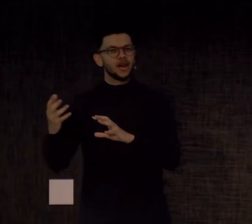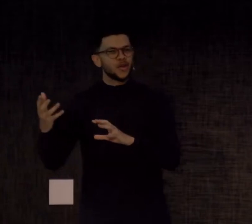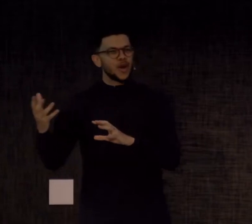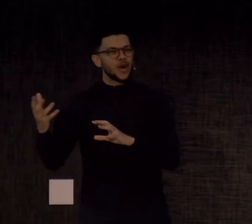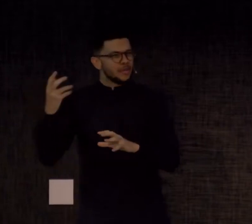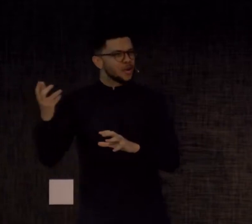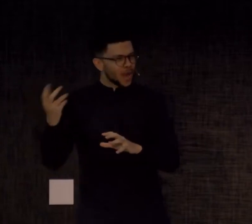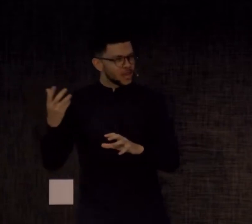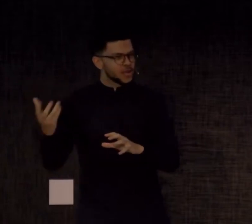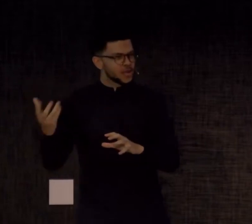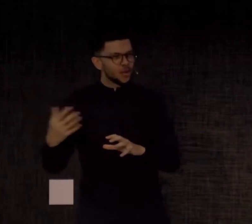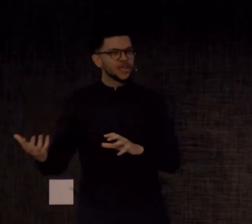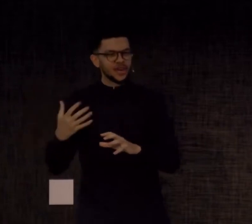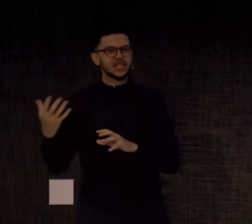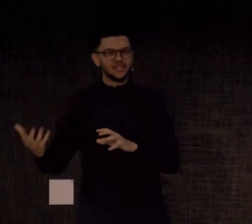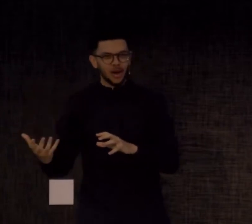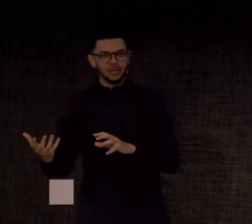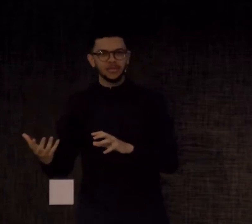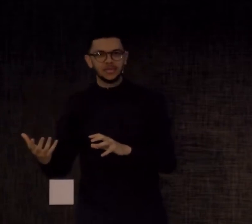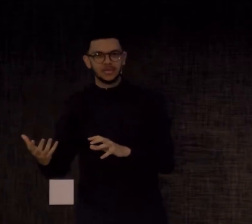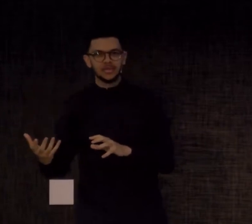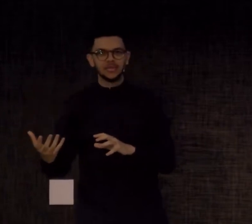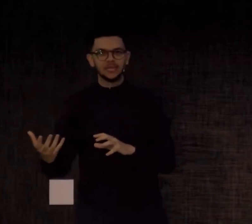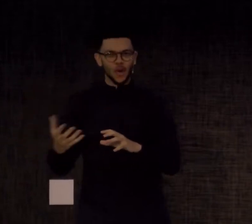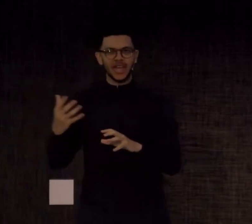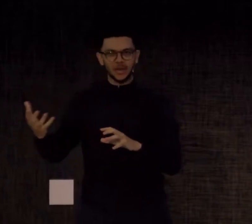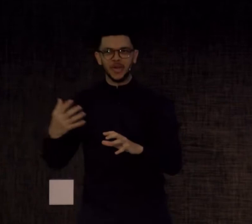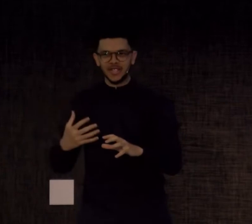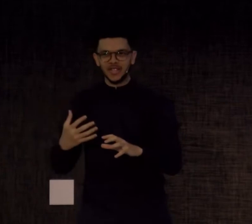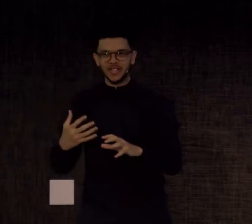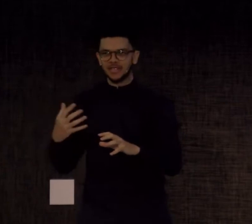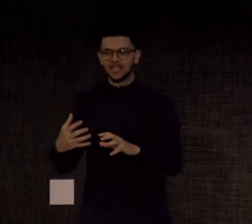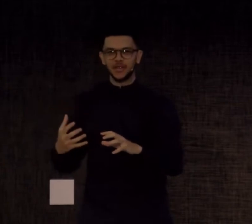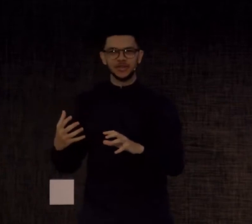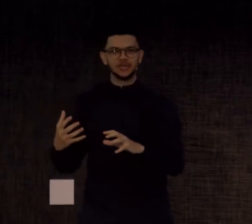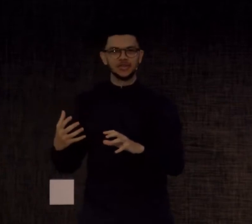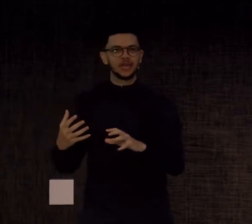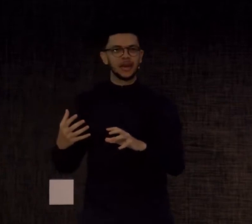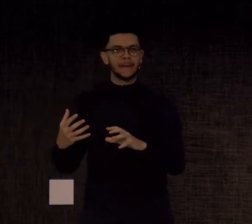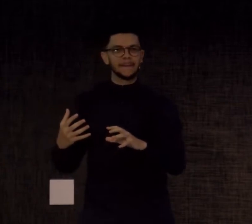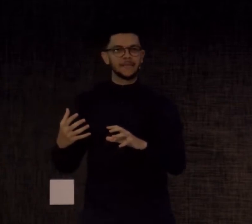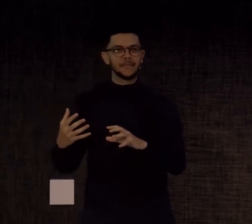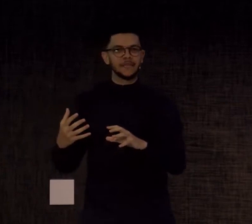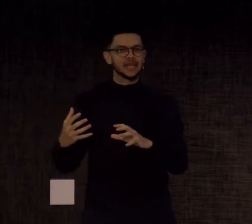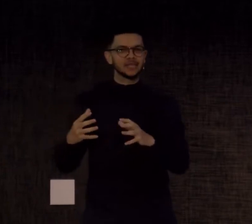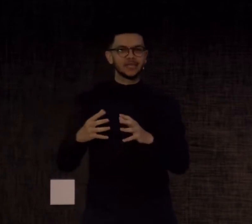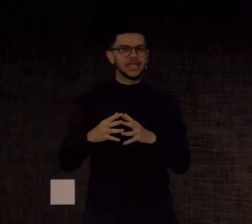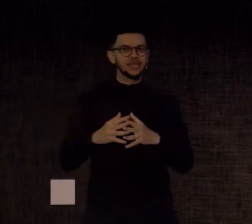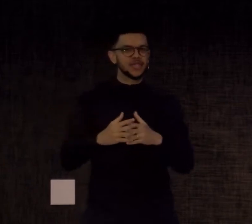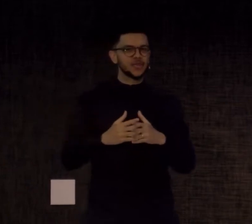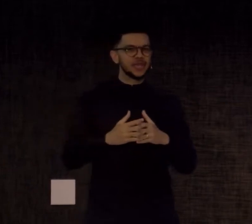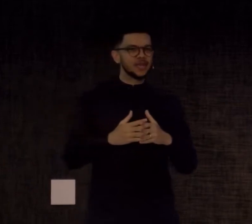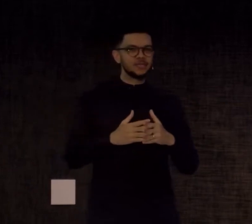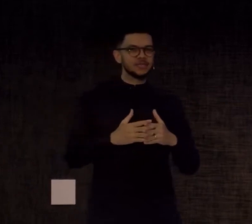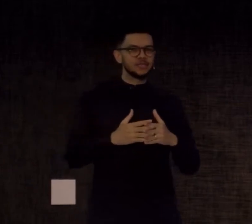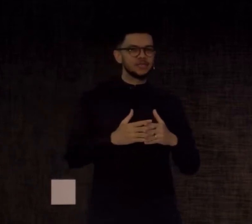You can't quite remember where you got the orthodoxy from, nor can the person who gave it to you. It seems